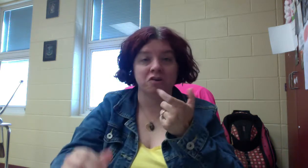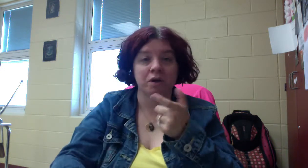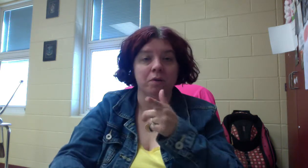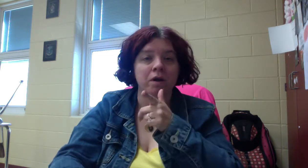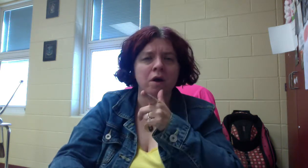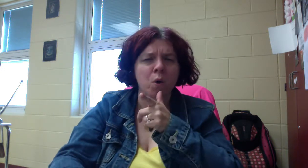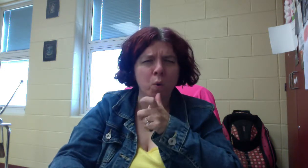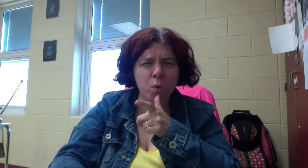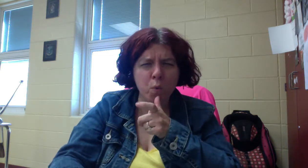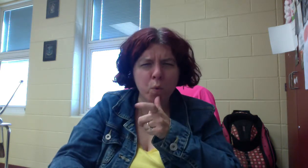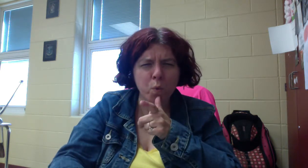21.